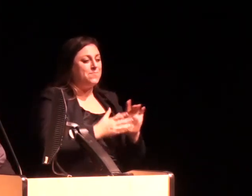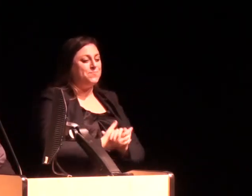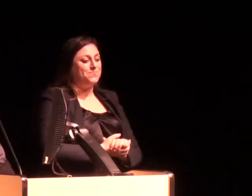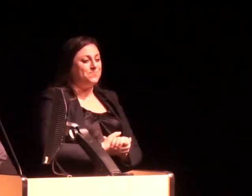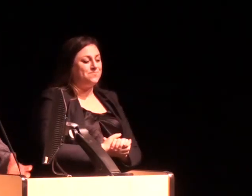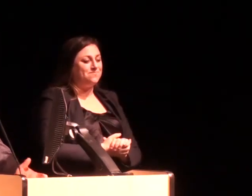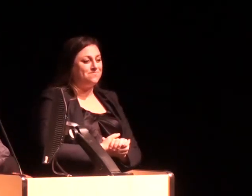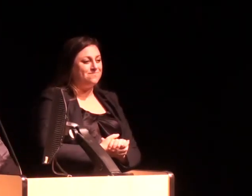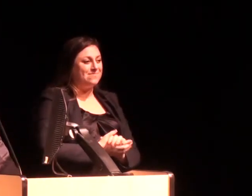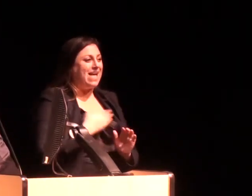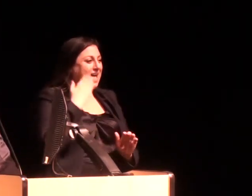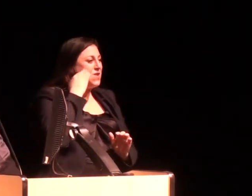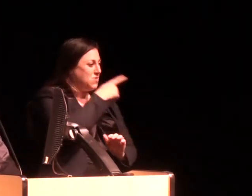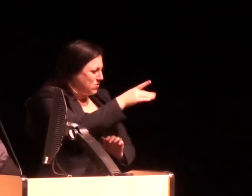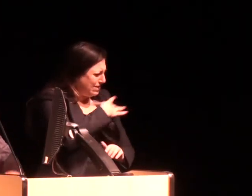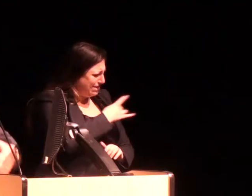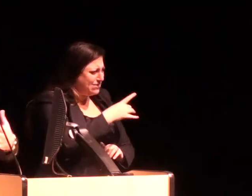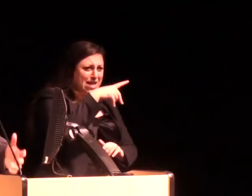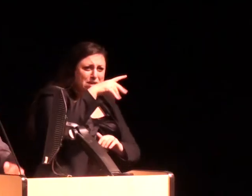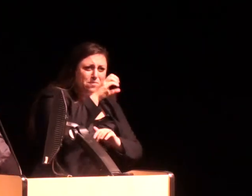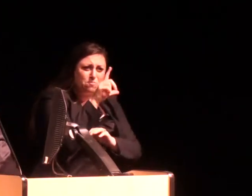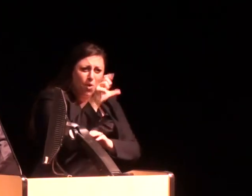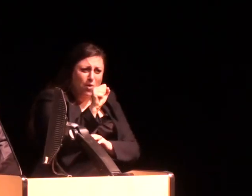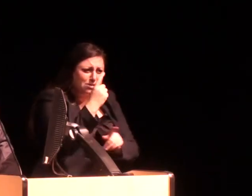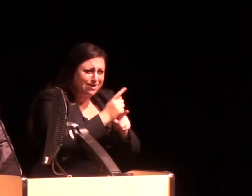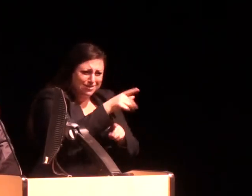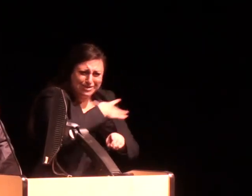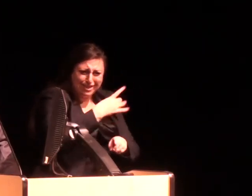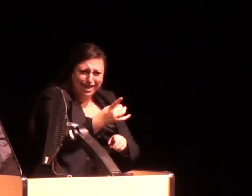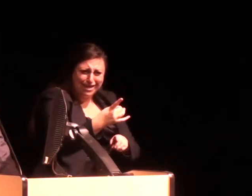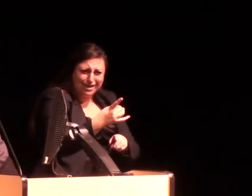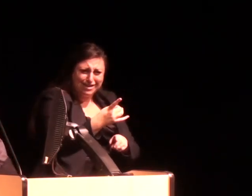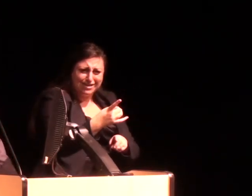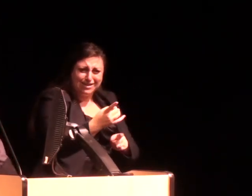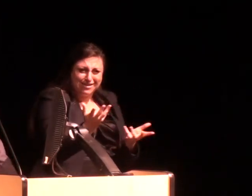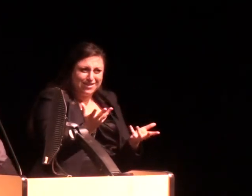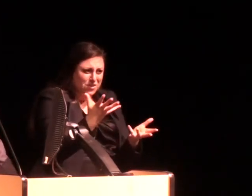I have been told that you like polls. You want to know what people said.